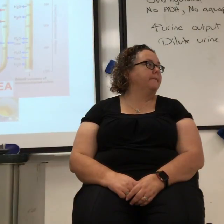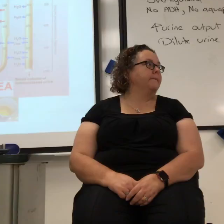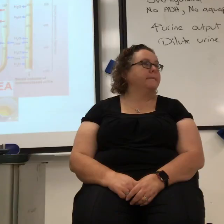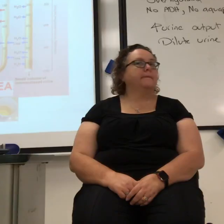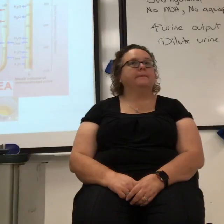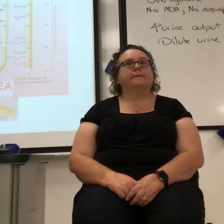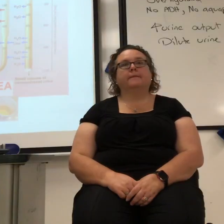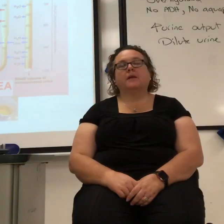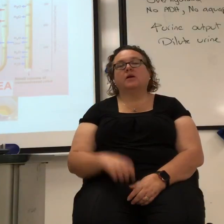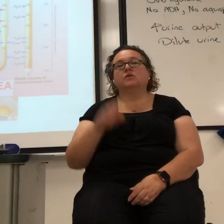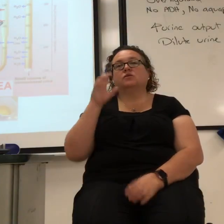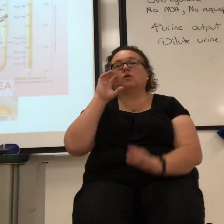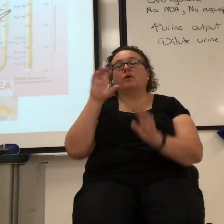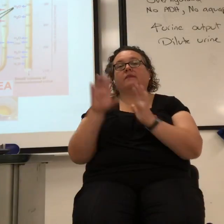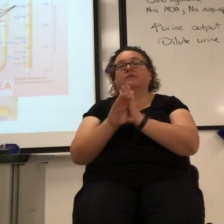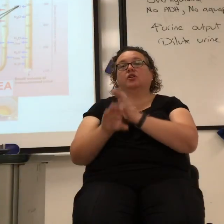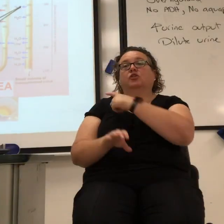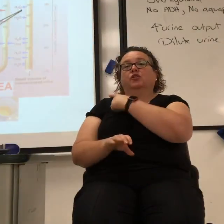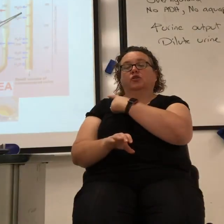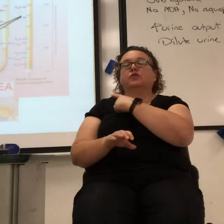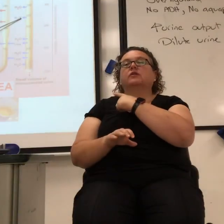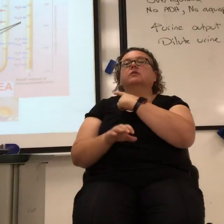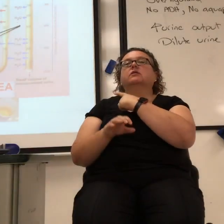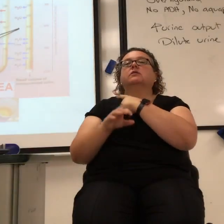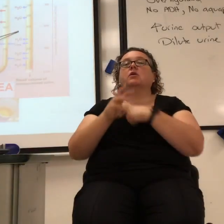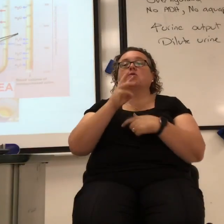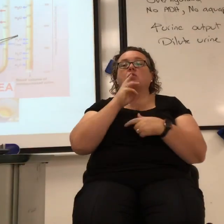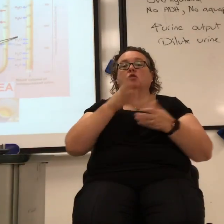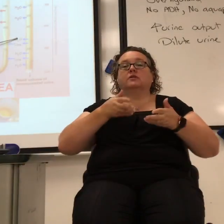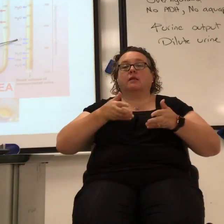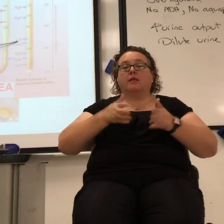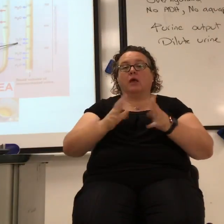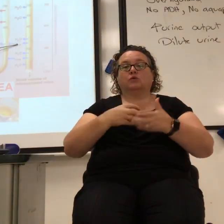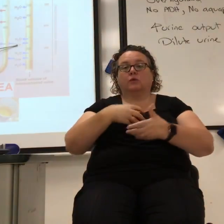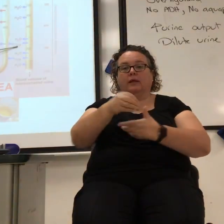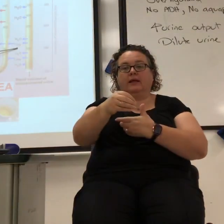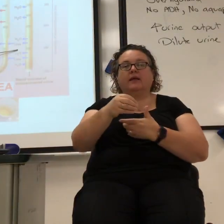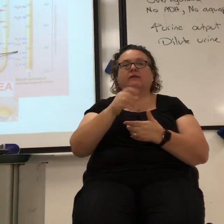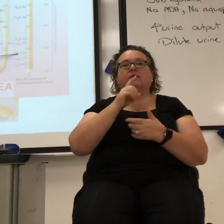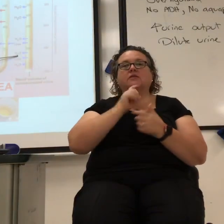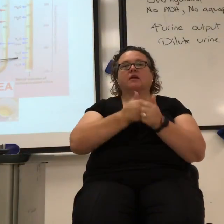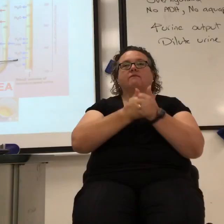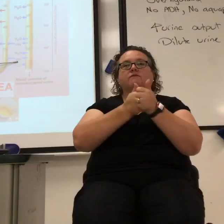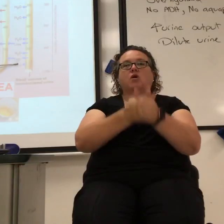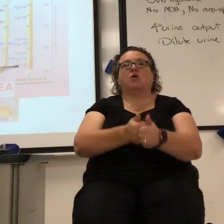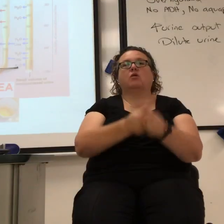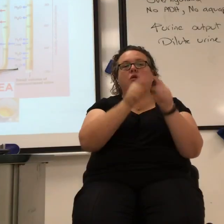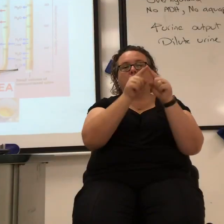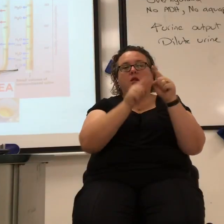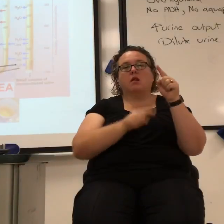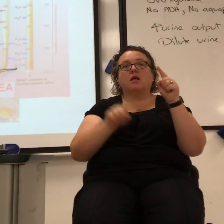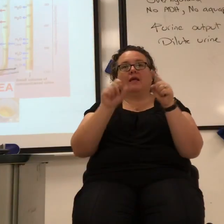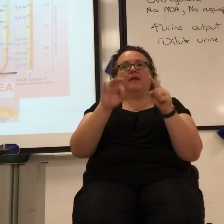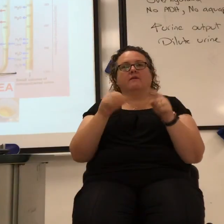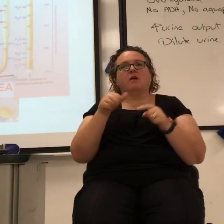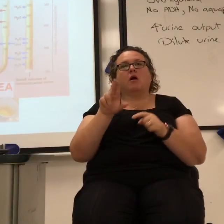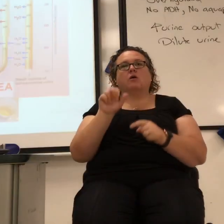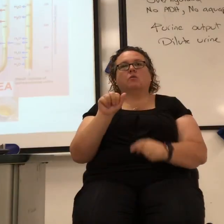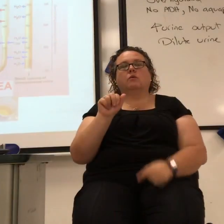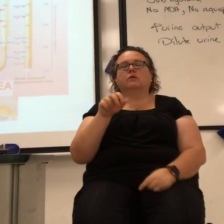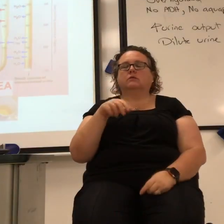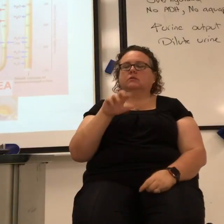So on the figure, water is allowed to leave the collecting duct. It's just going to follow its osmotic gradient if the aquaporins are there.